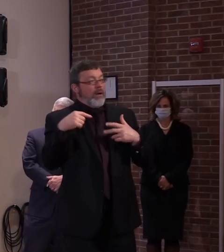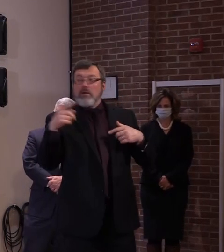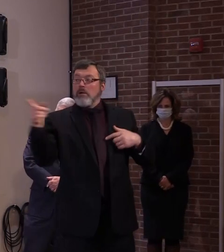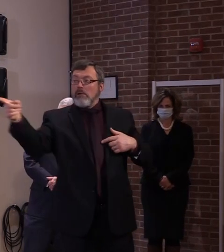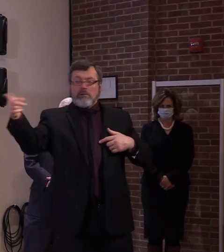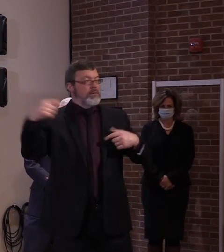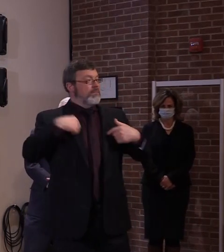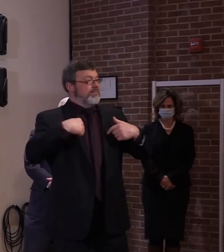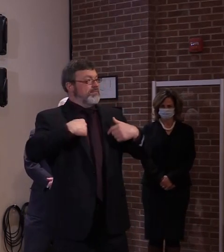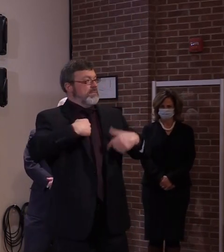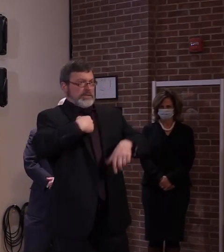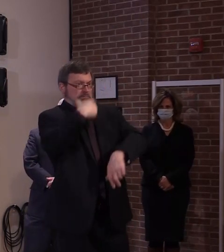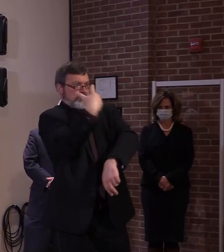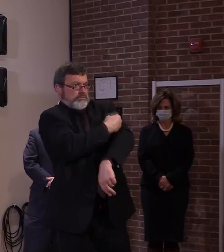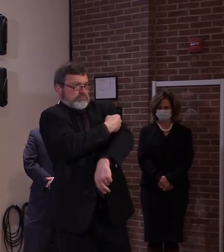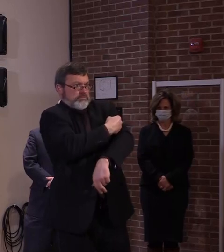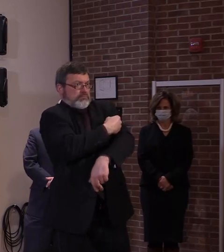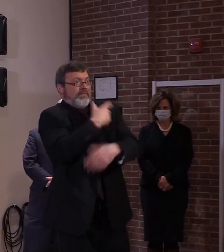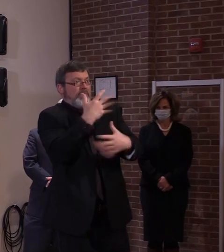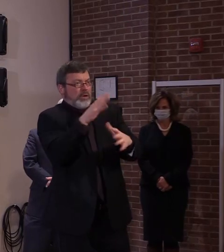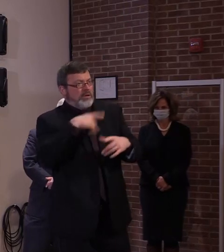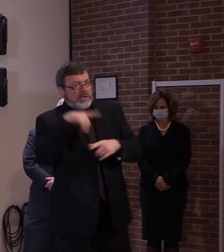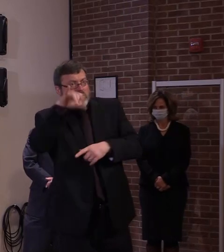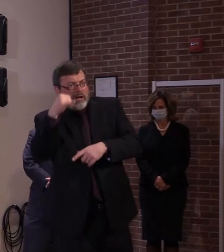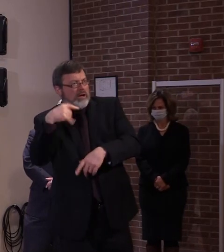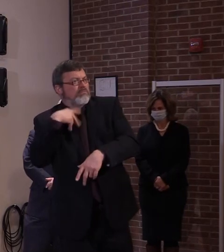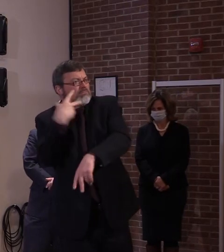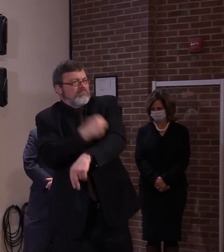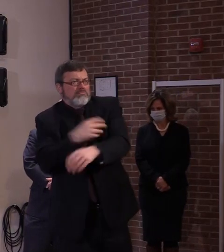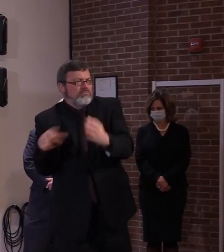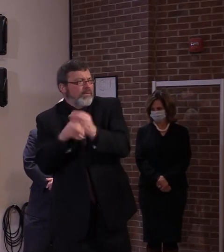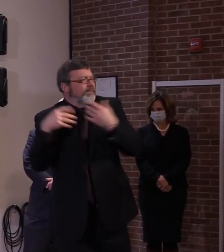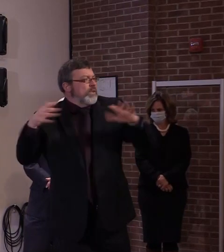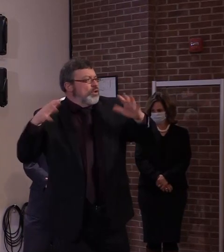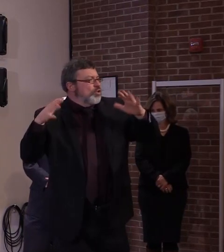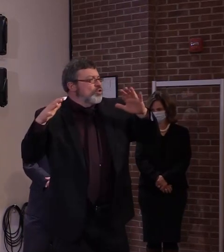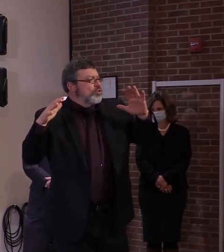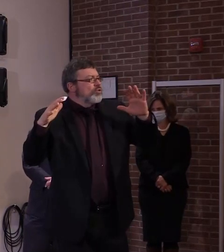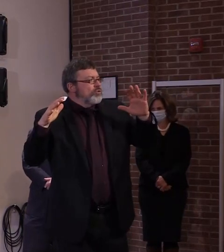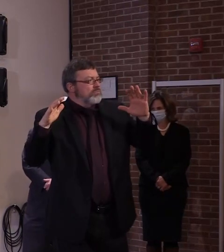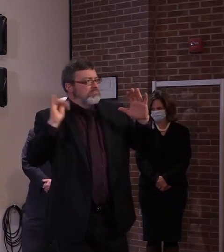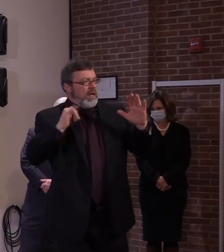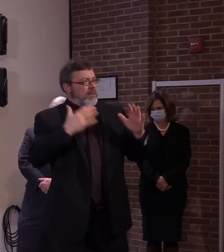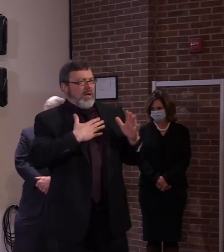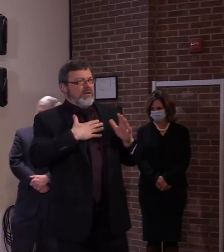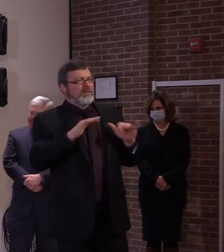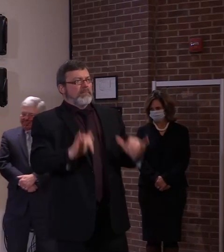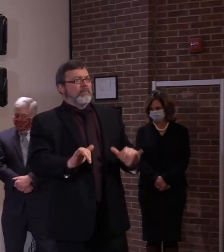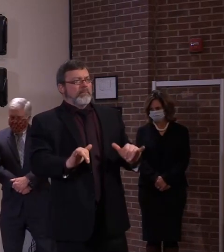future, but that's the recommendation that I'm receiving. Dr. Levine?